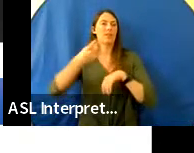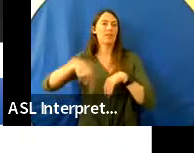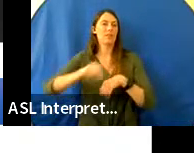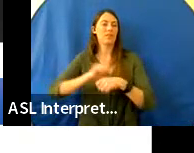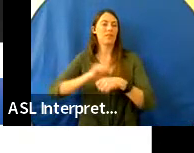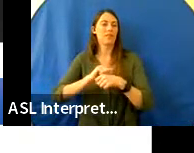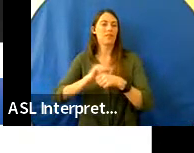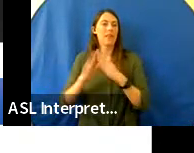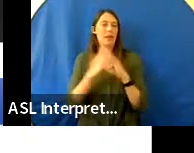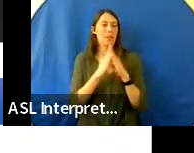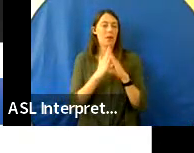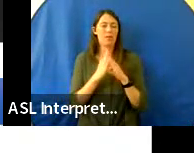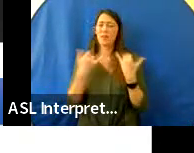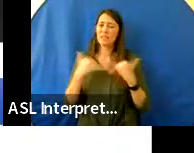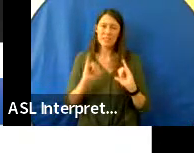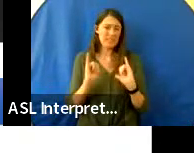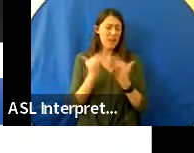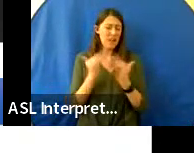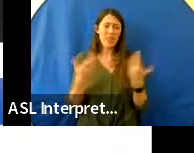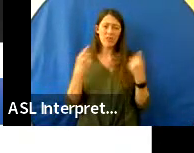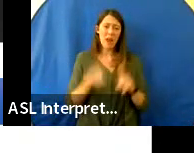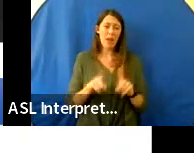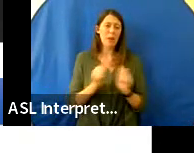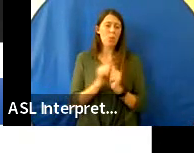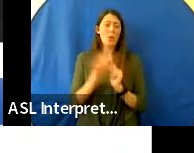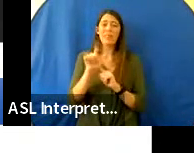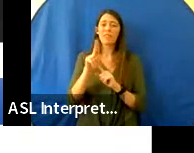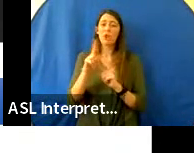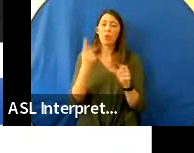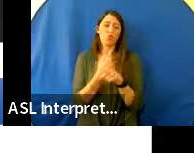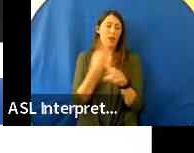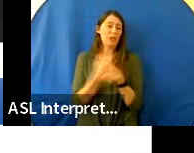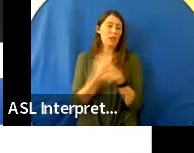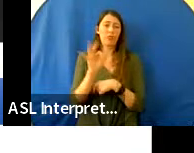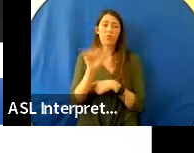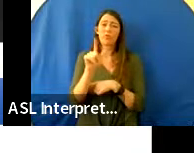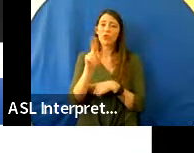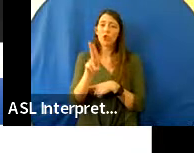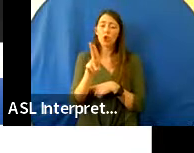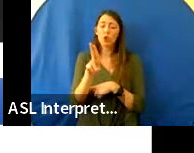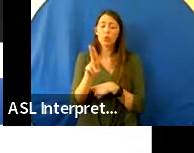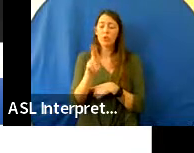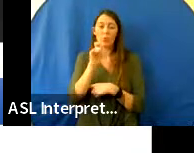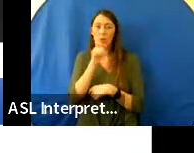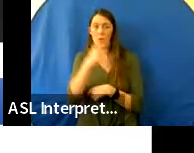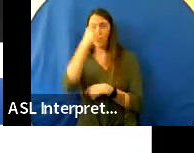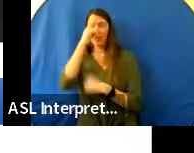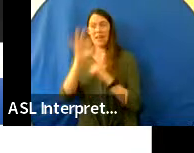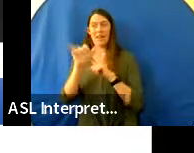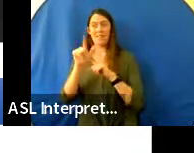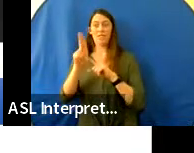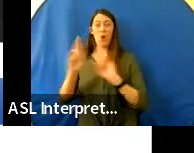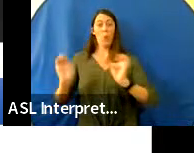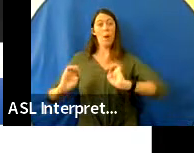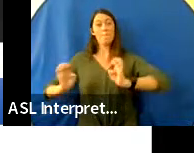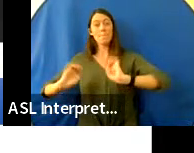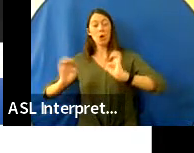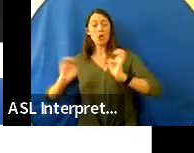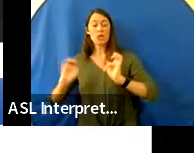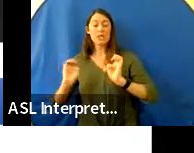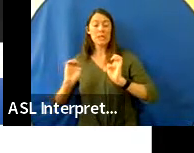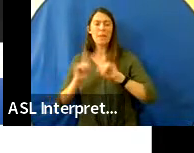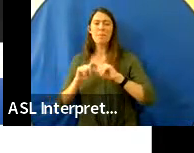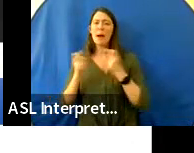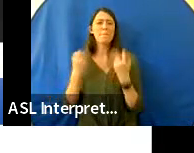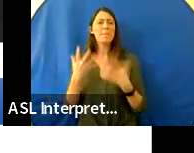flu, even though we don't think of it as a, you know, an emergency. most years, although in 2009 we had